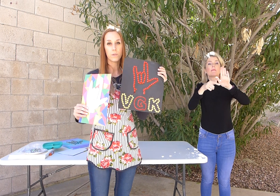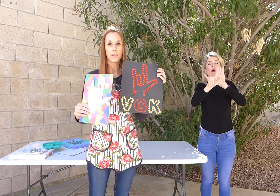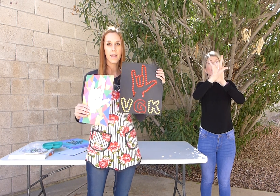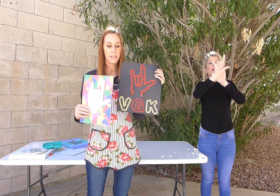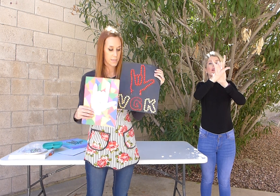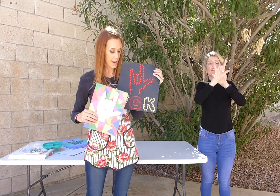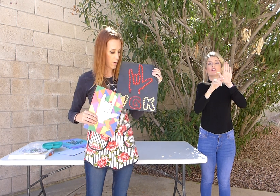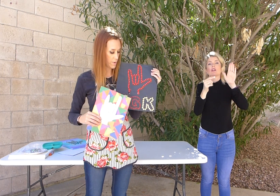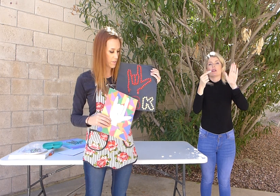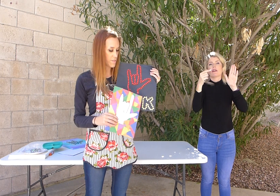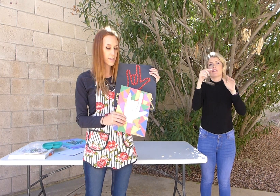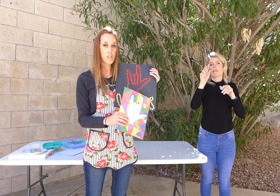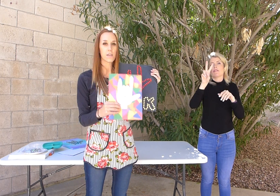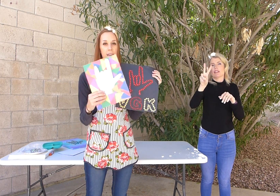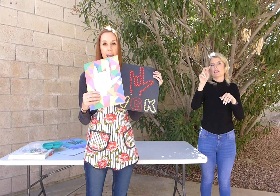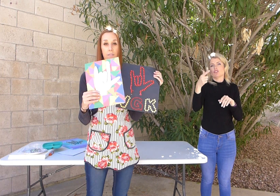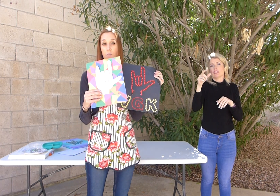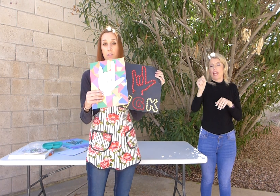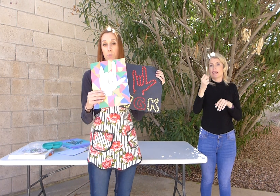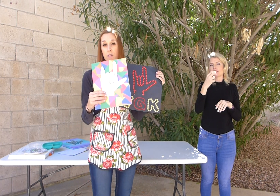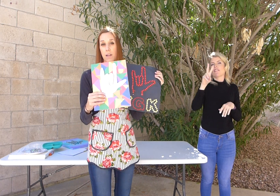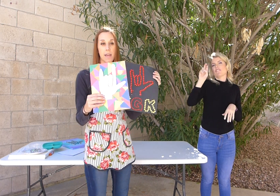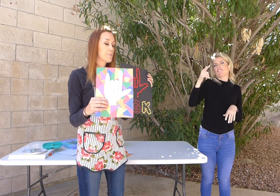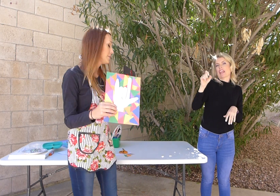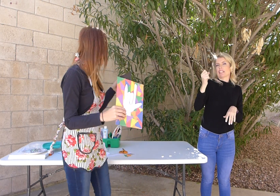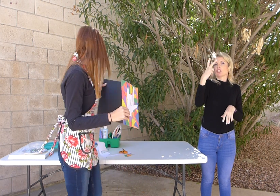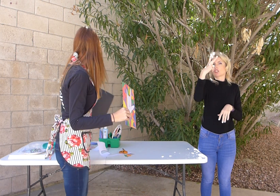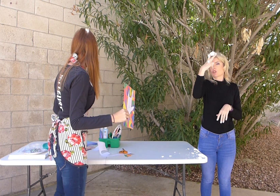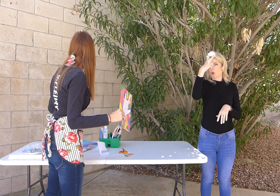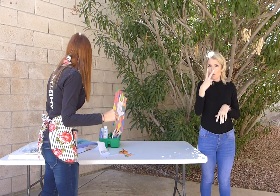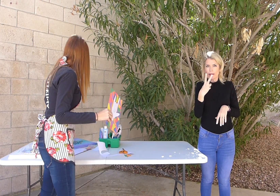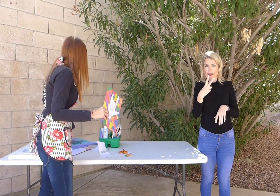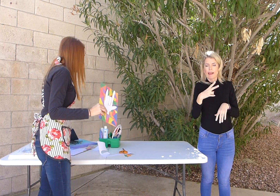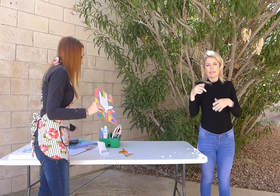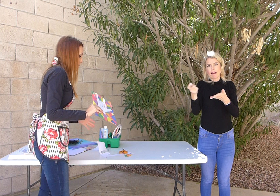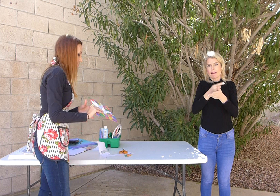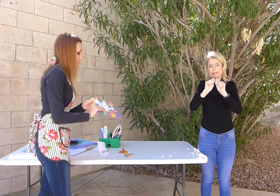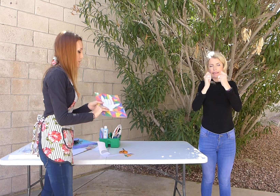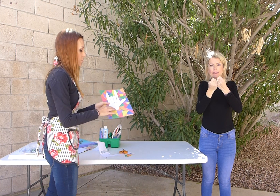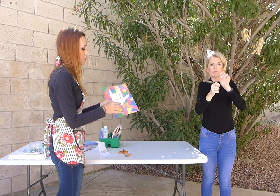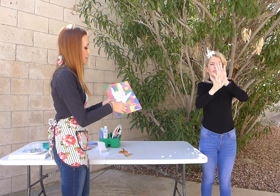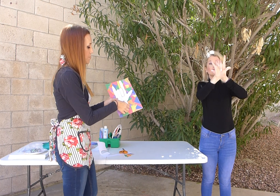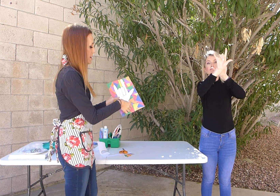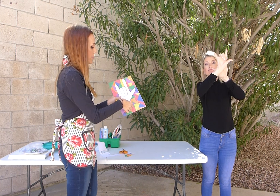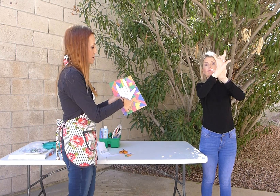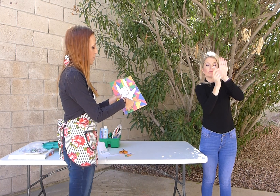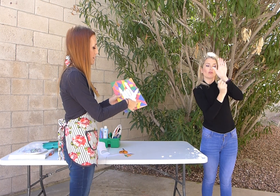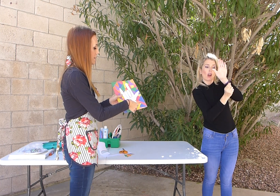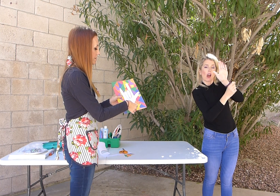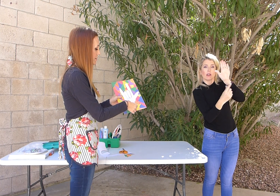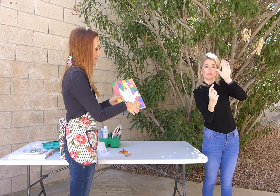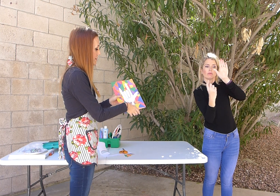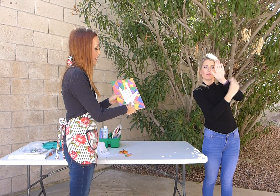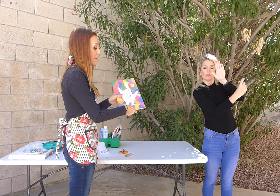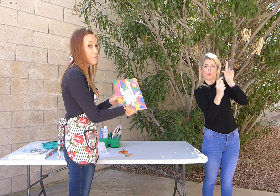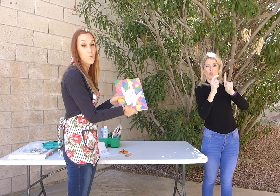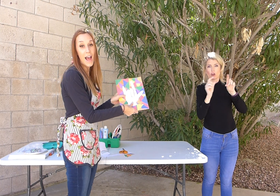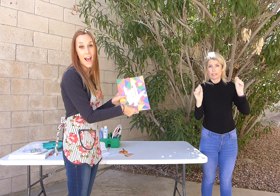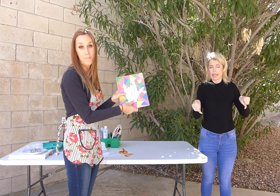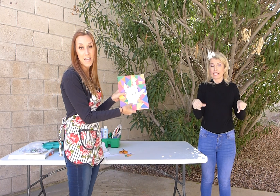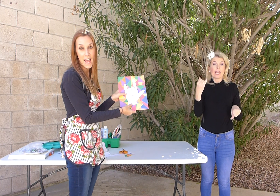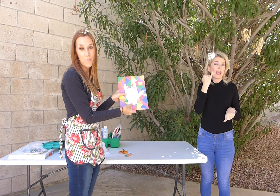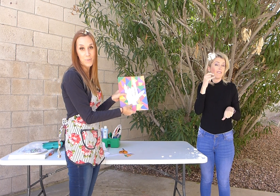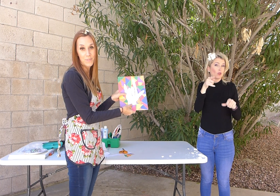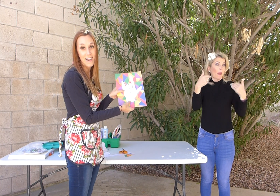one for the Golden Knights, how we put the V, G, and the K, if you wanted to put your name, whatever you want, but you're going to pick where you want it. If